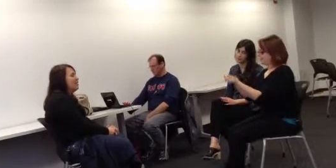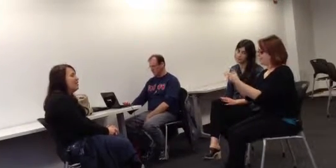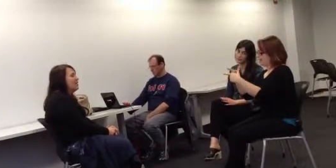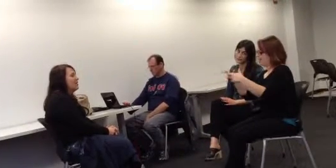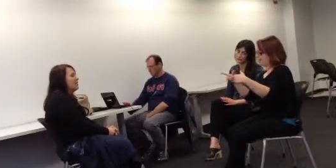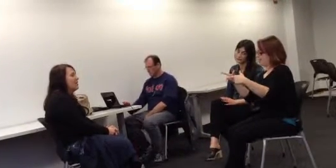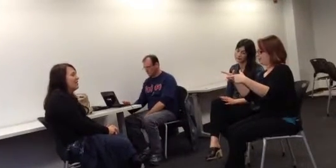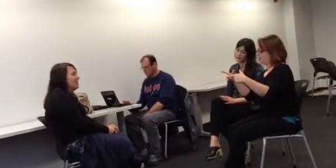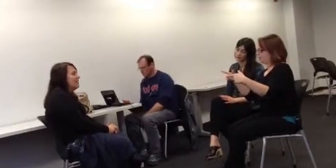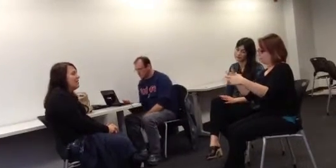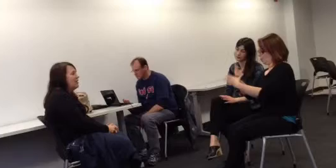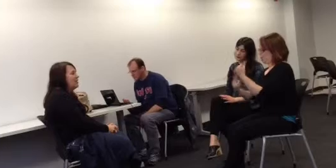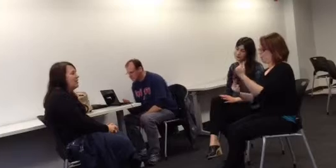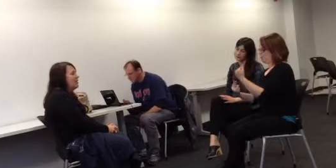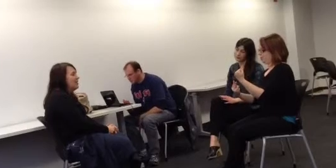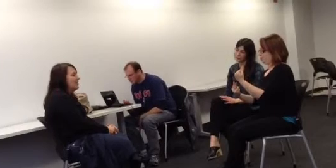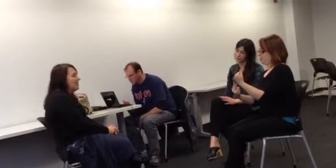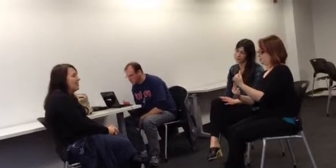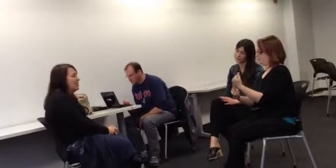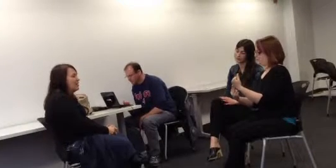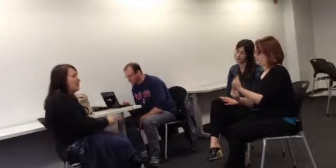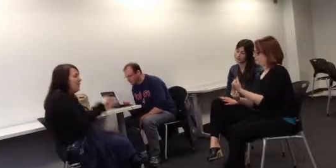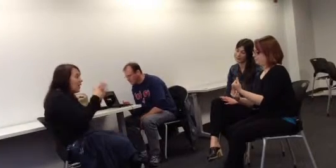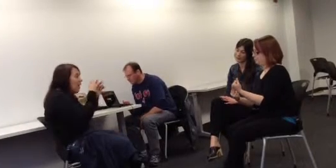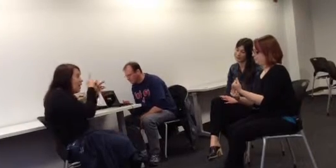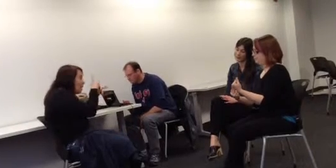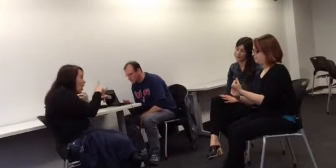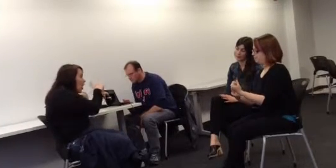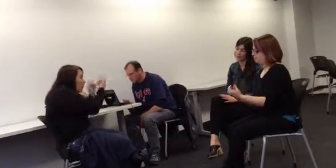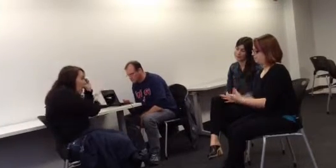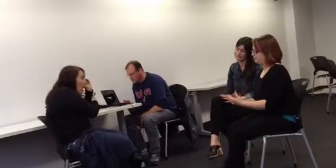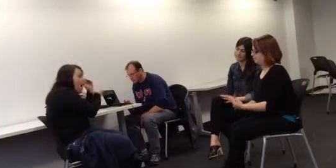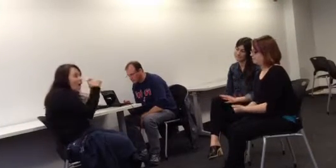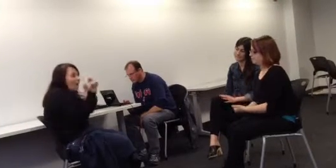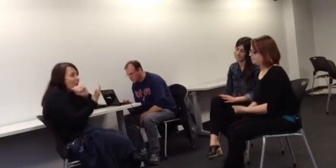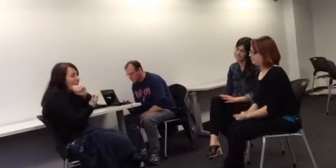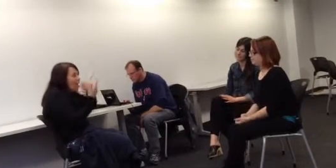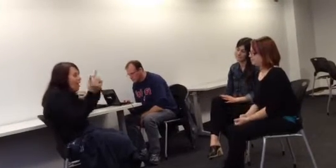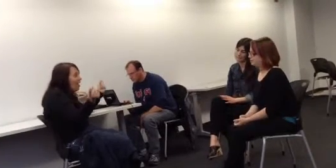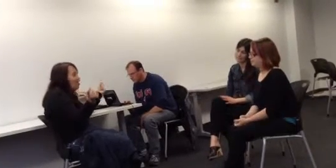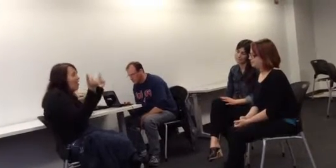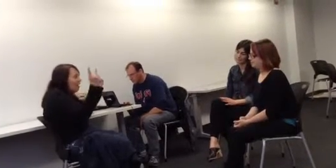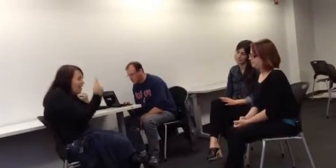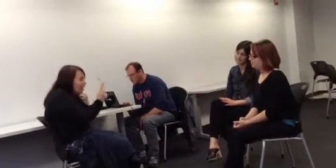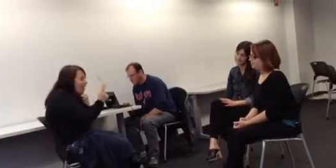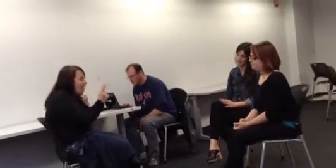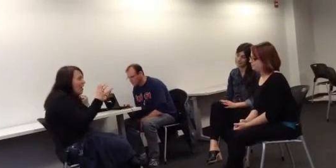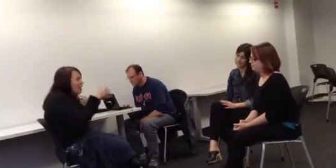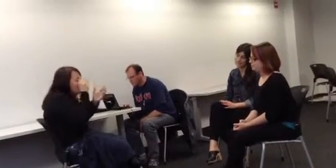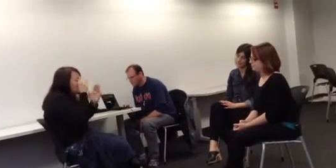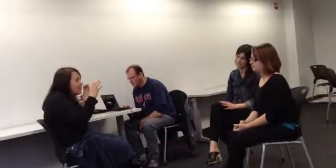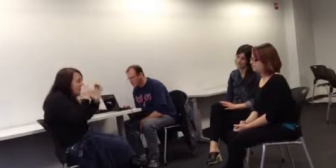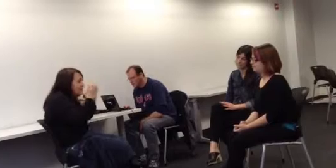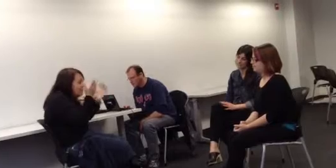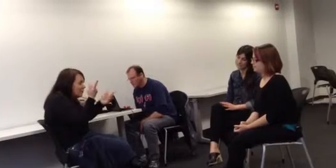When she was with friends, she's warm and inviting people. She's a very sweet